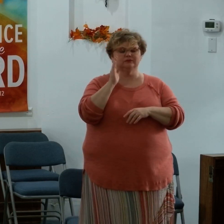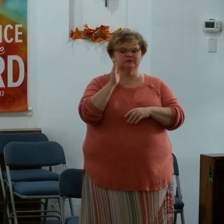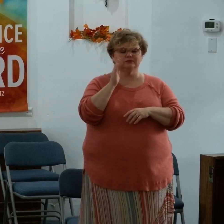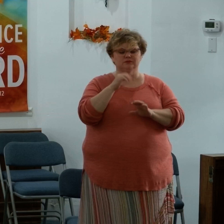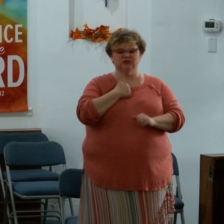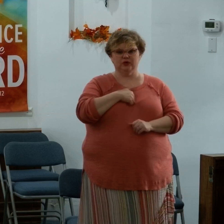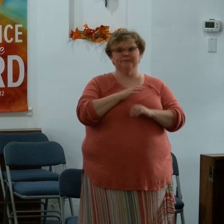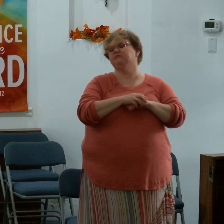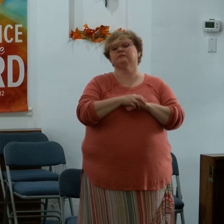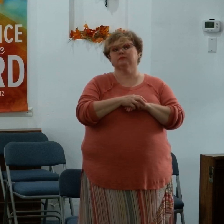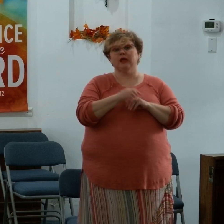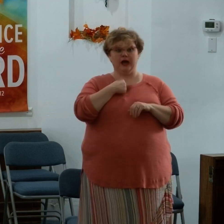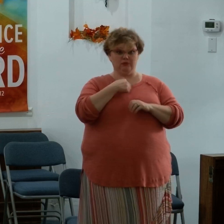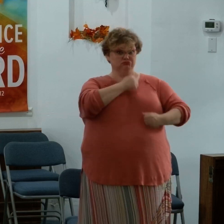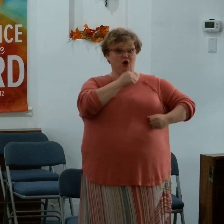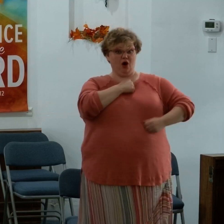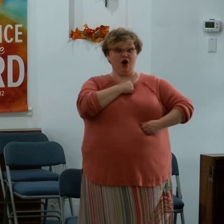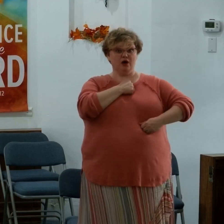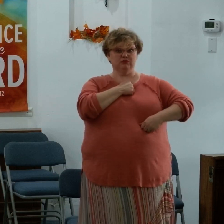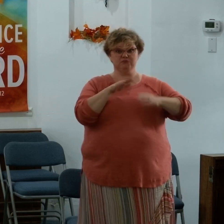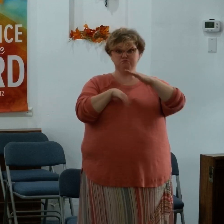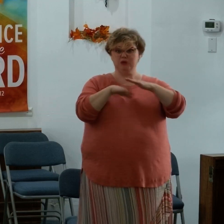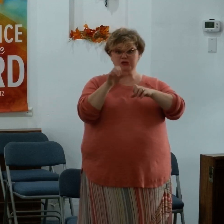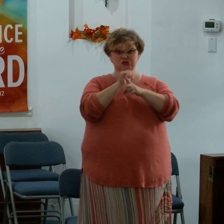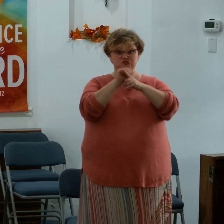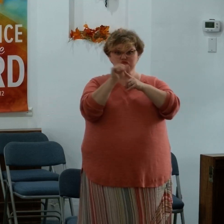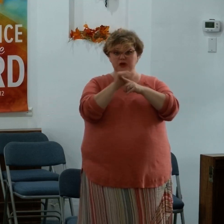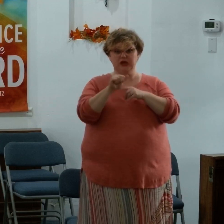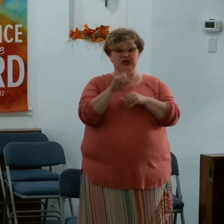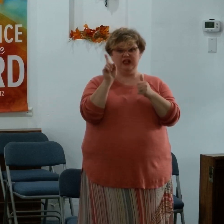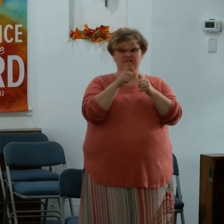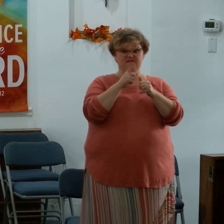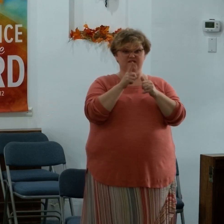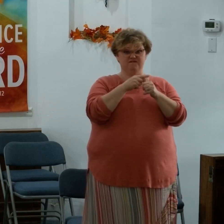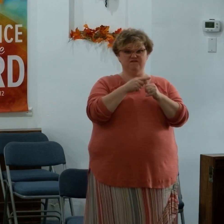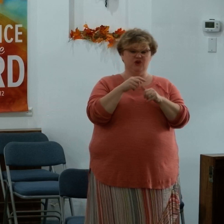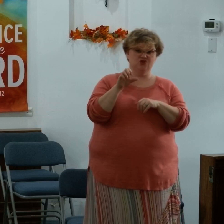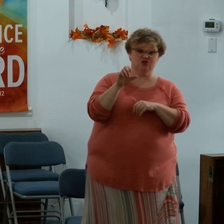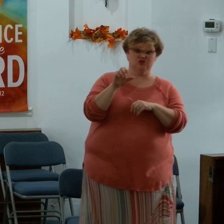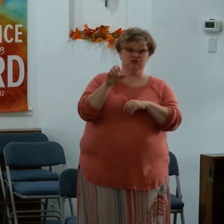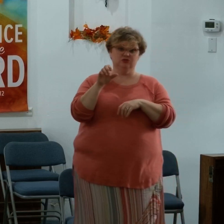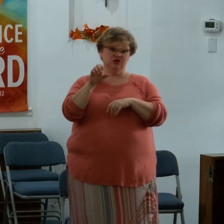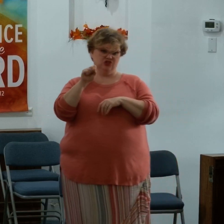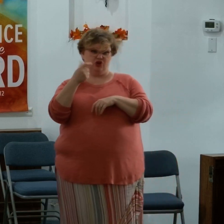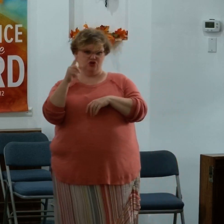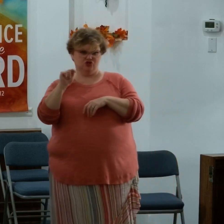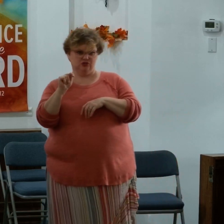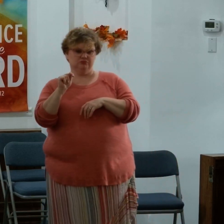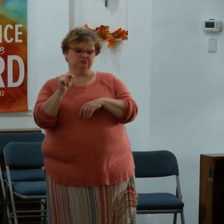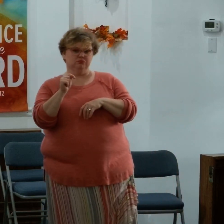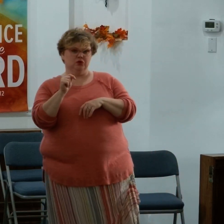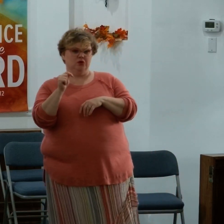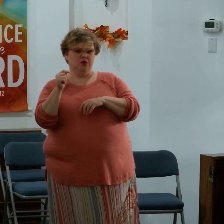basic training my first week there, and that first sergeant took all of us back into the latrine, that's a men's room for you ladies, he took us back